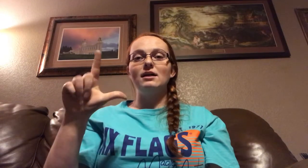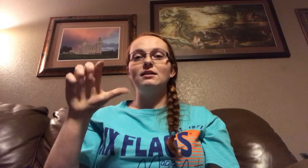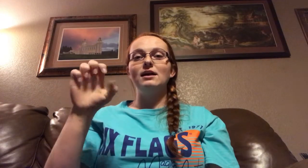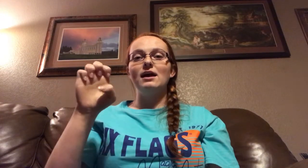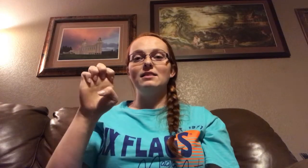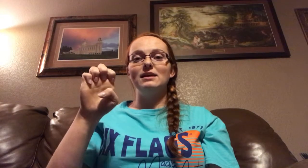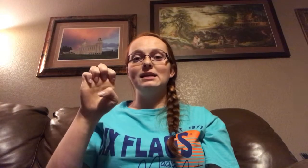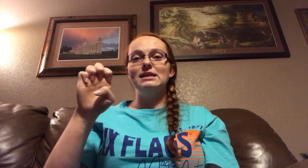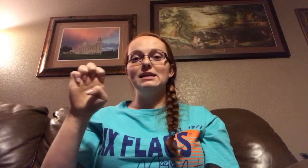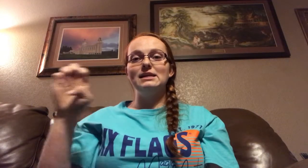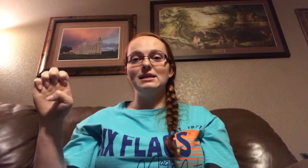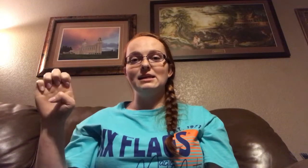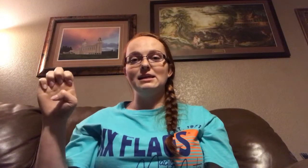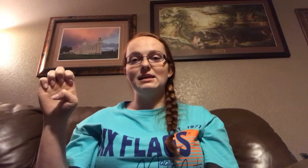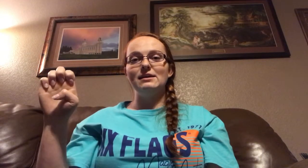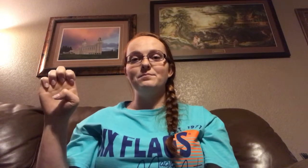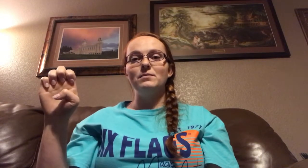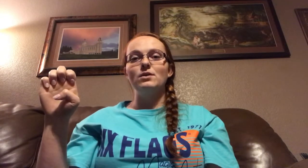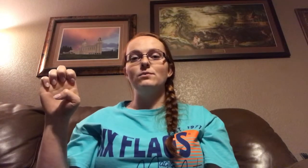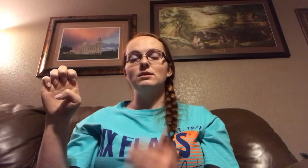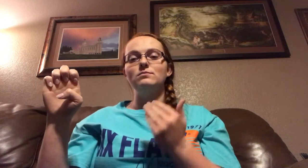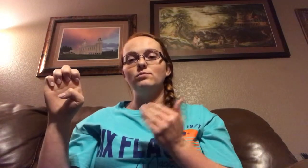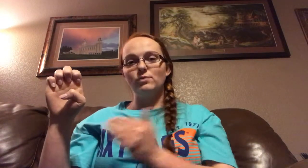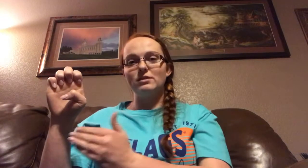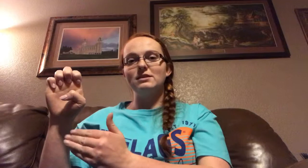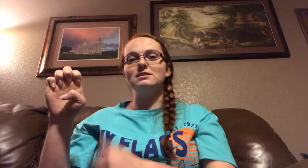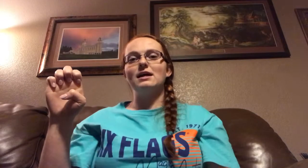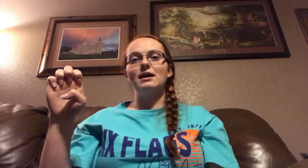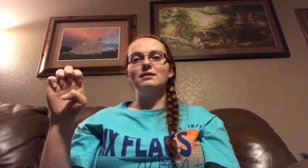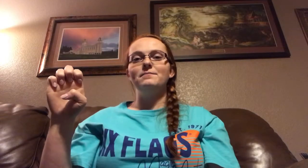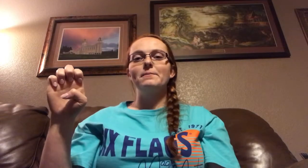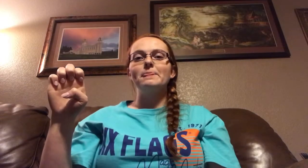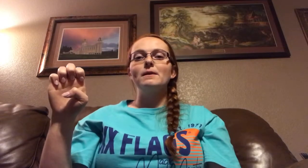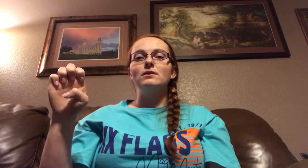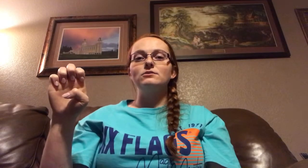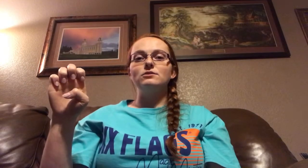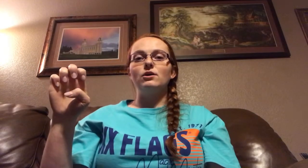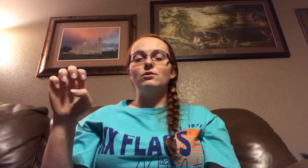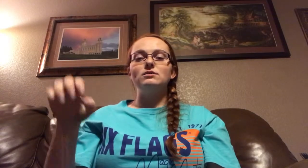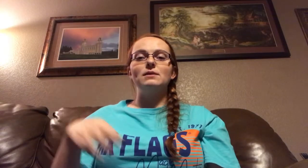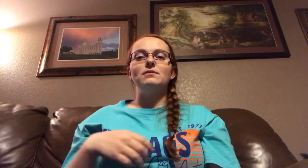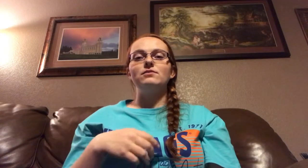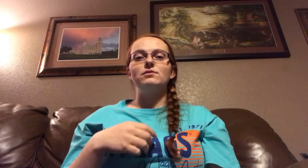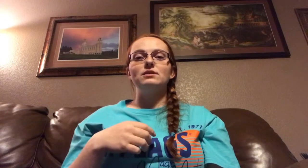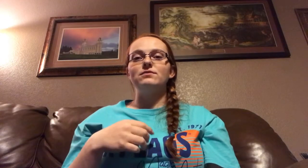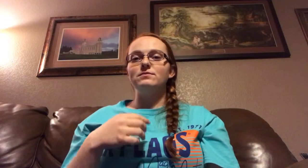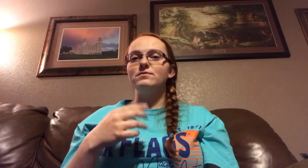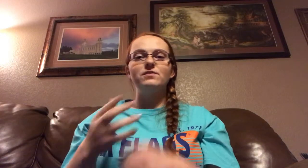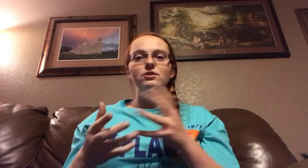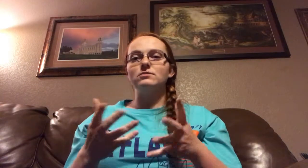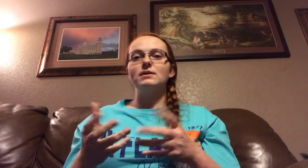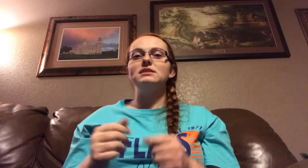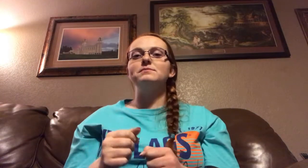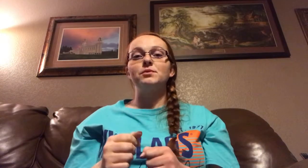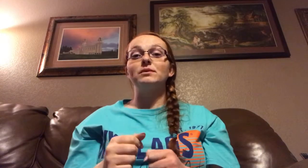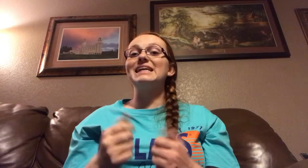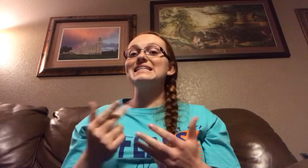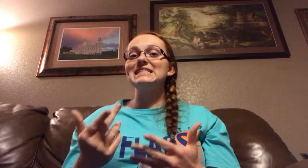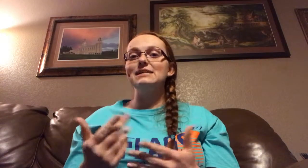ASHL and then EE with the slide. So same if you were to finger spell a simple word like sleep,